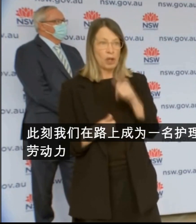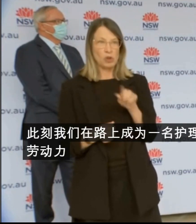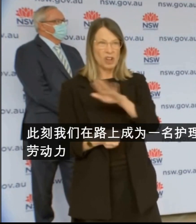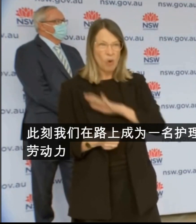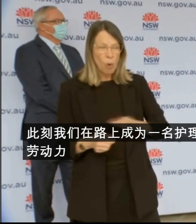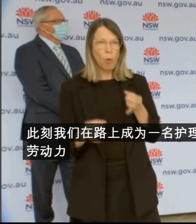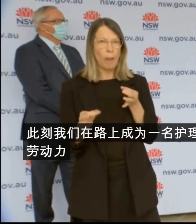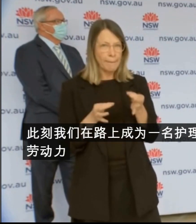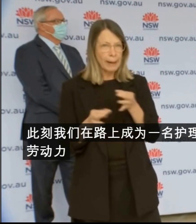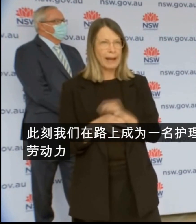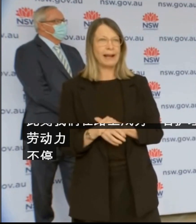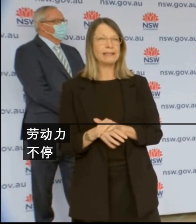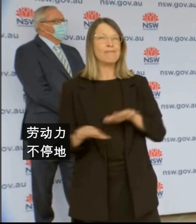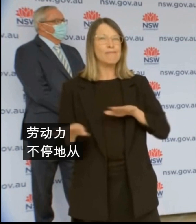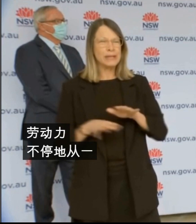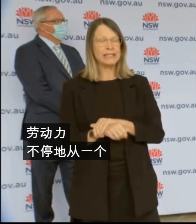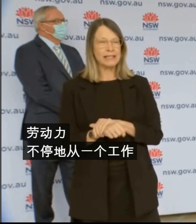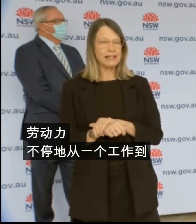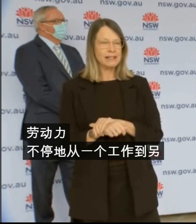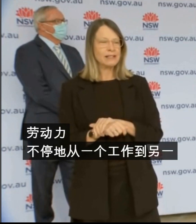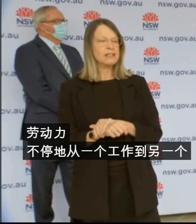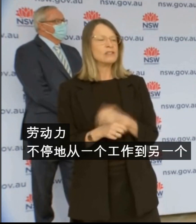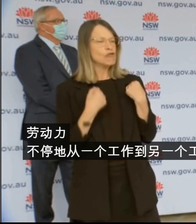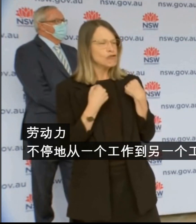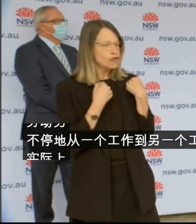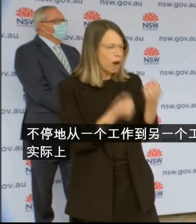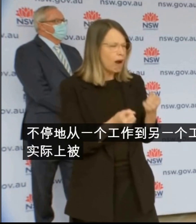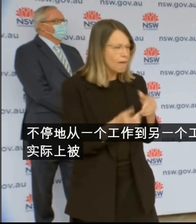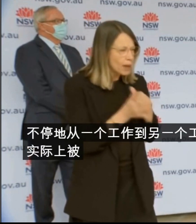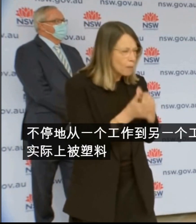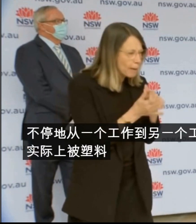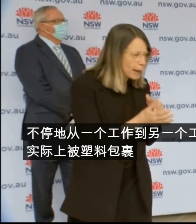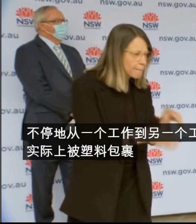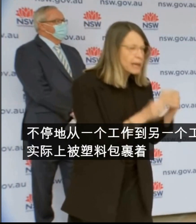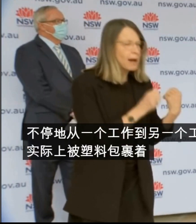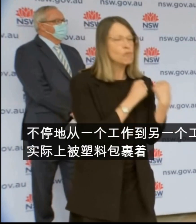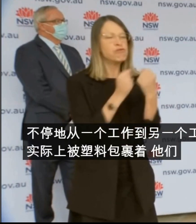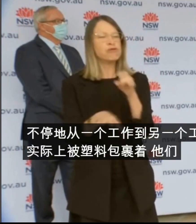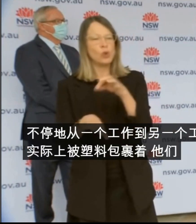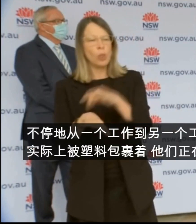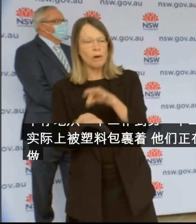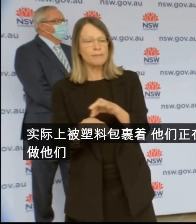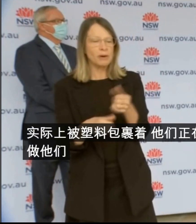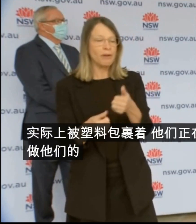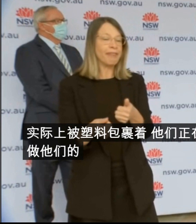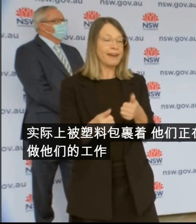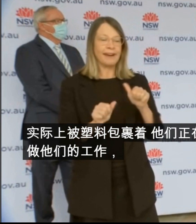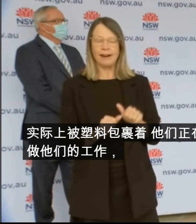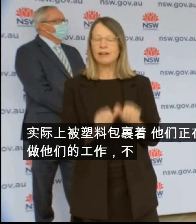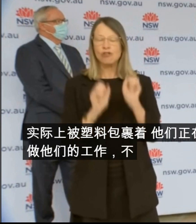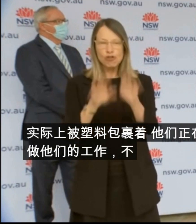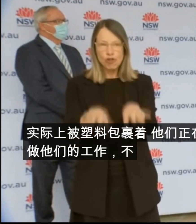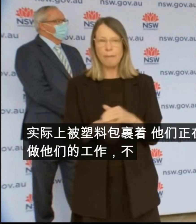going from job to job to job without a break. They are virtually wrapped in plastic. They are doing their